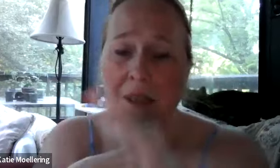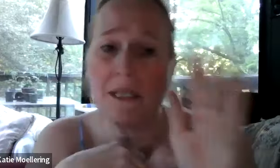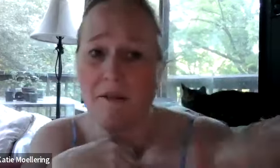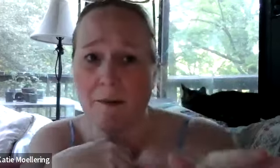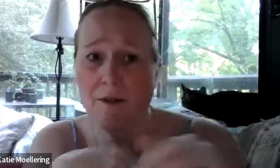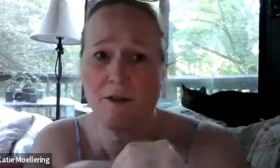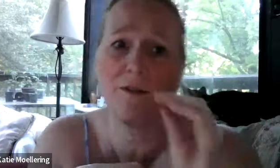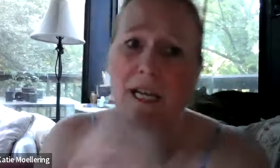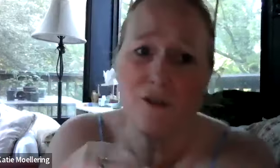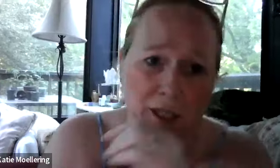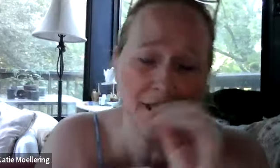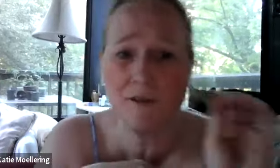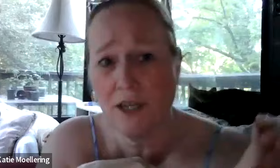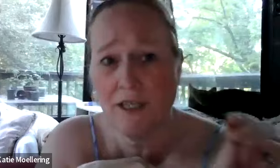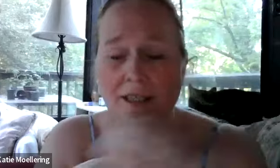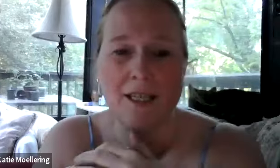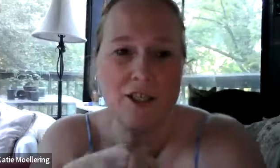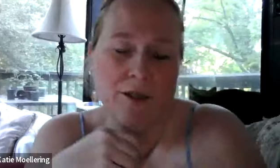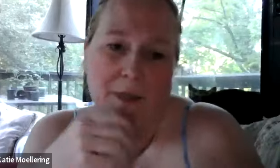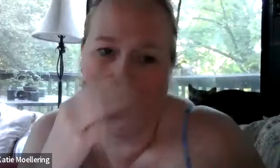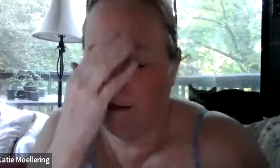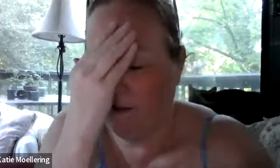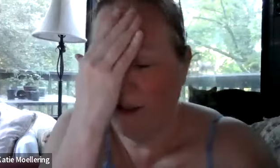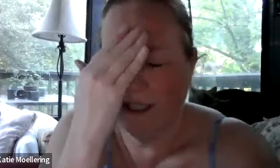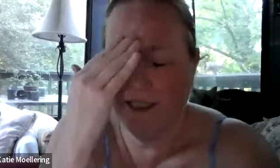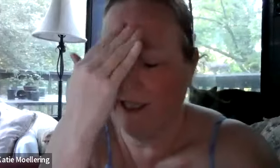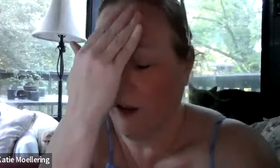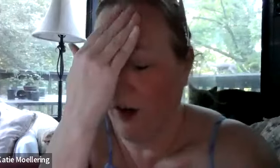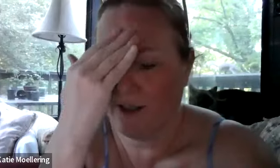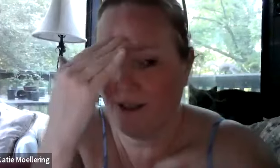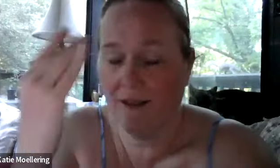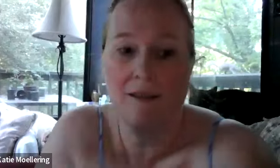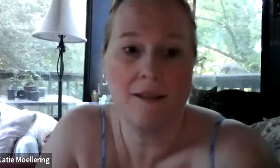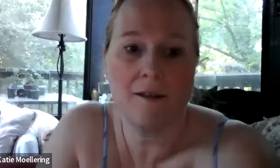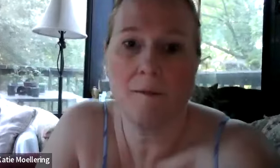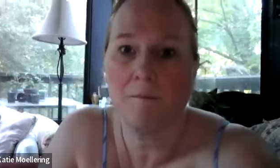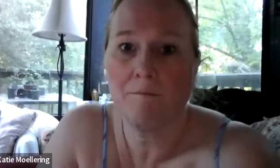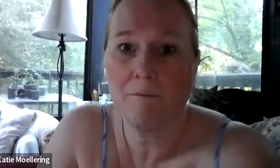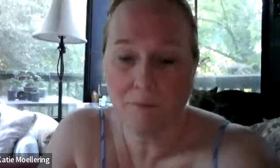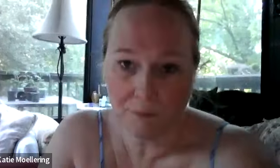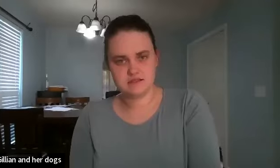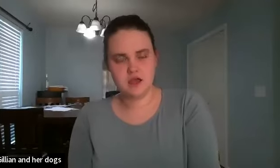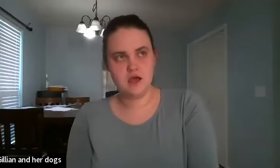this is not venomous, or dangerous, or not? Do you know what I'm saying? Like if you need to dig it across. Yes.